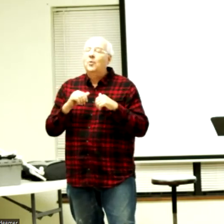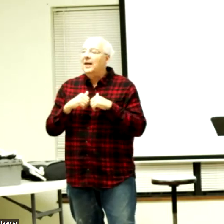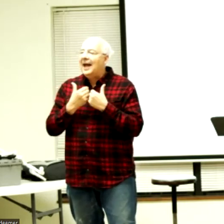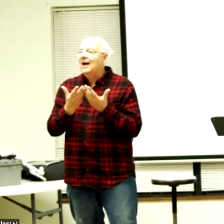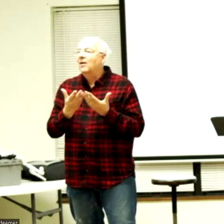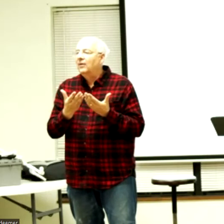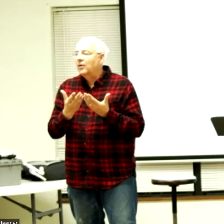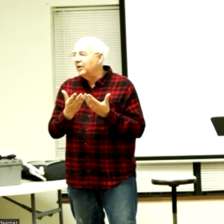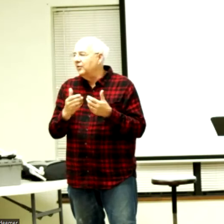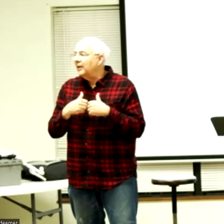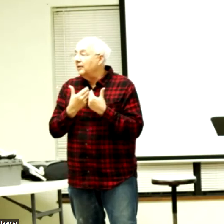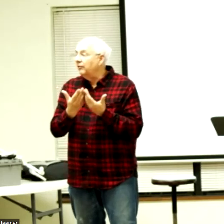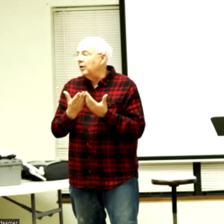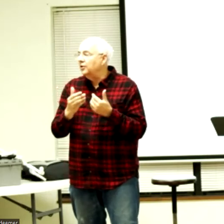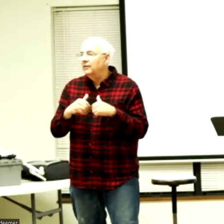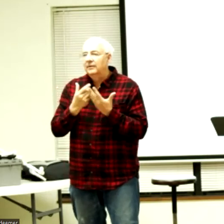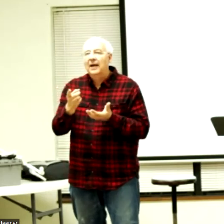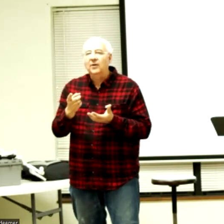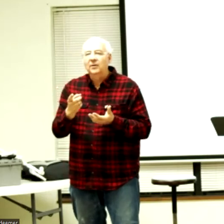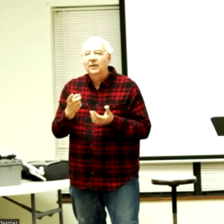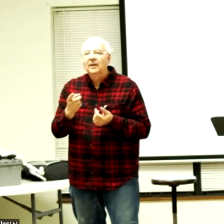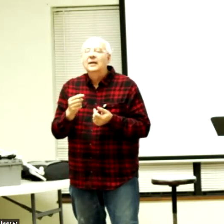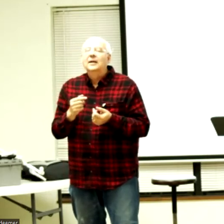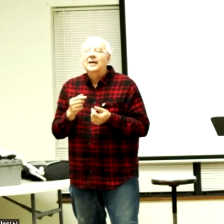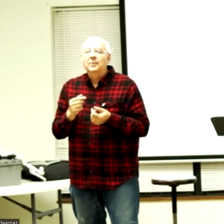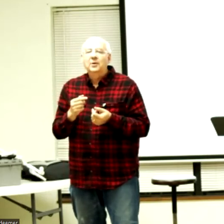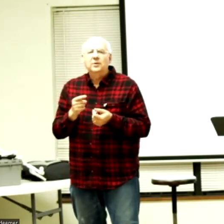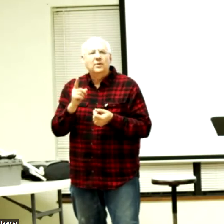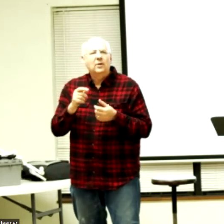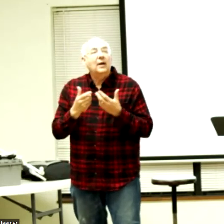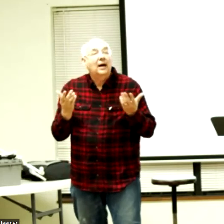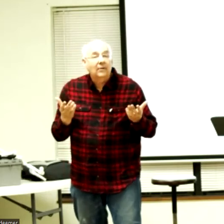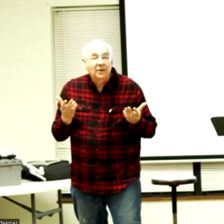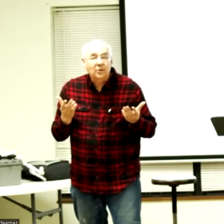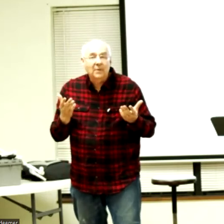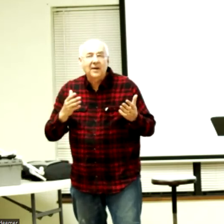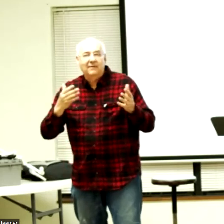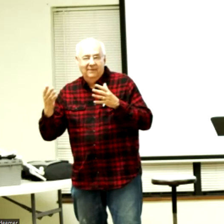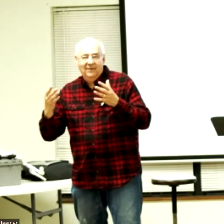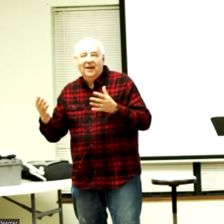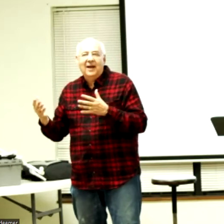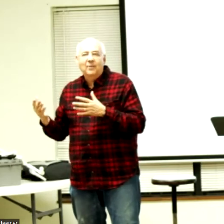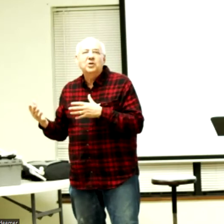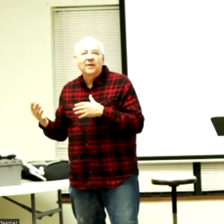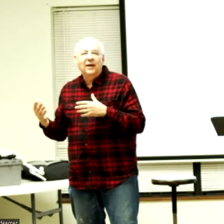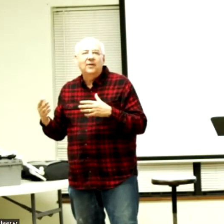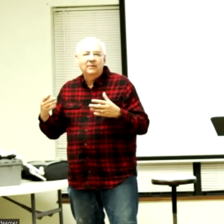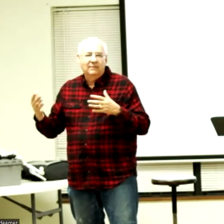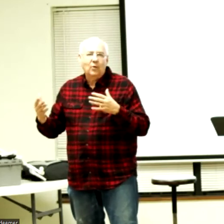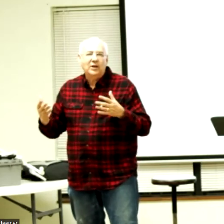where the question really comes first, how you, as opposed to you how, which would be like most of the other